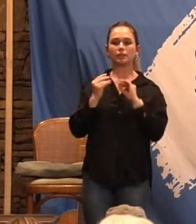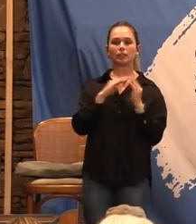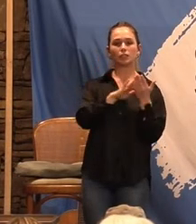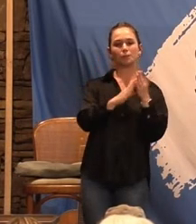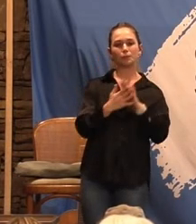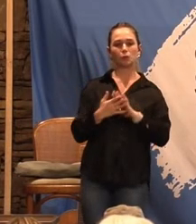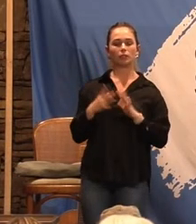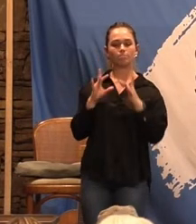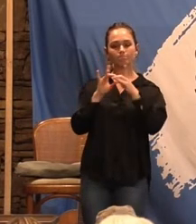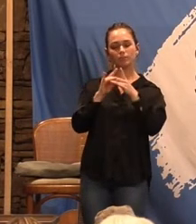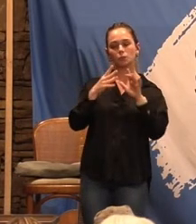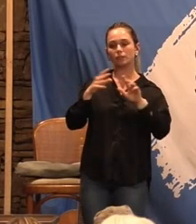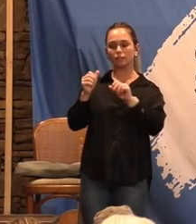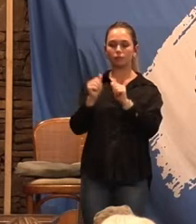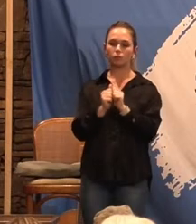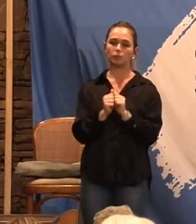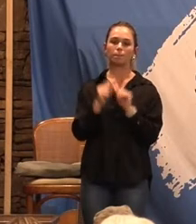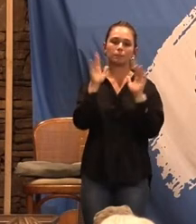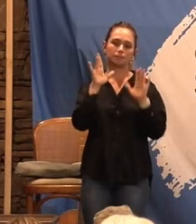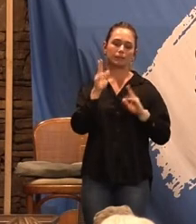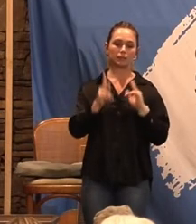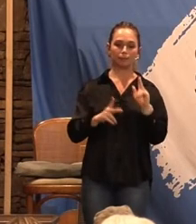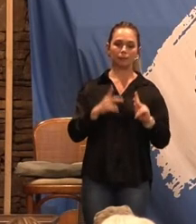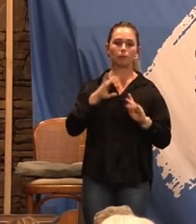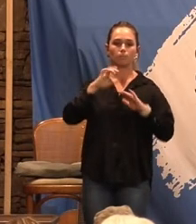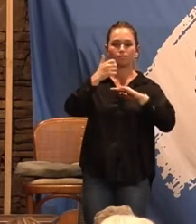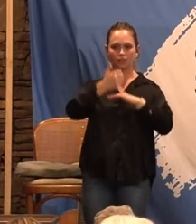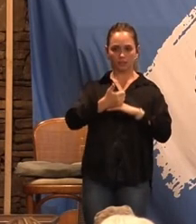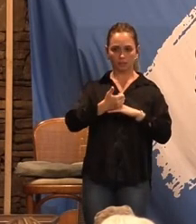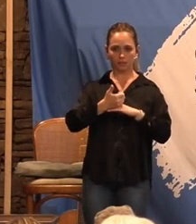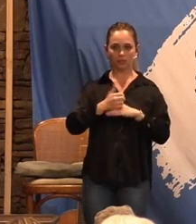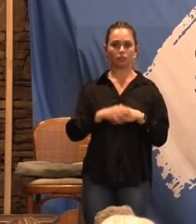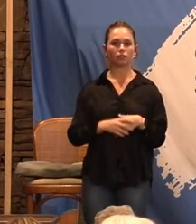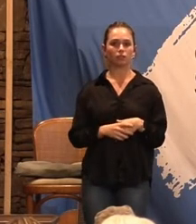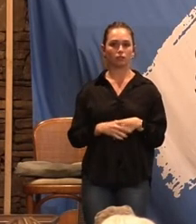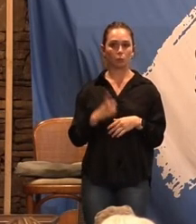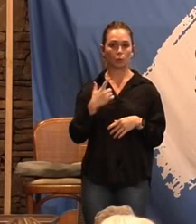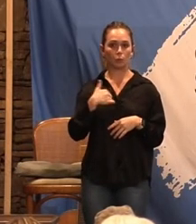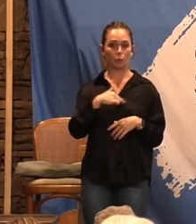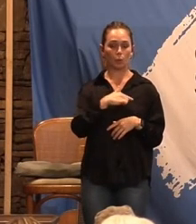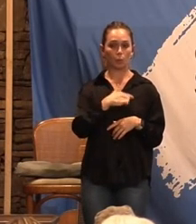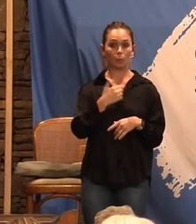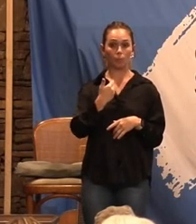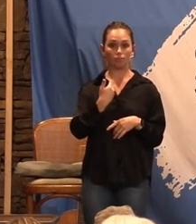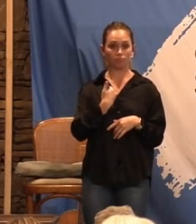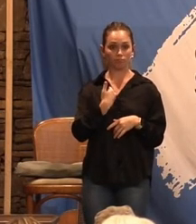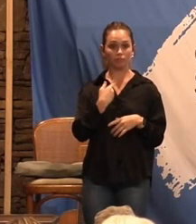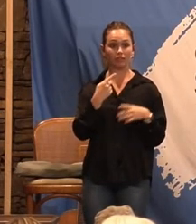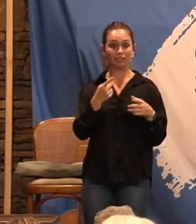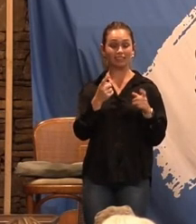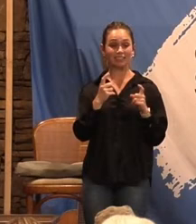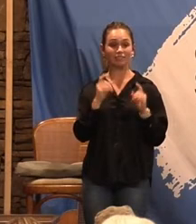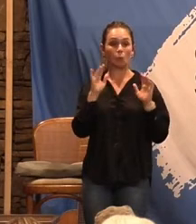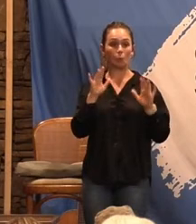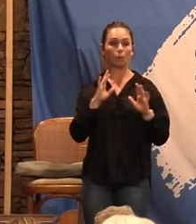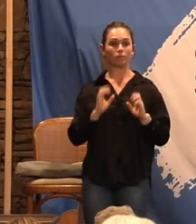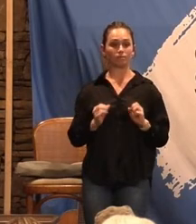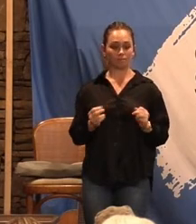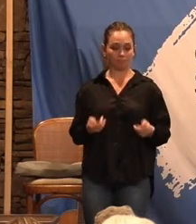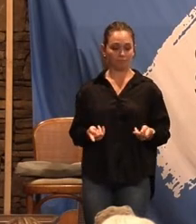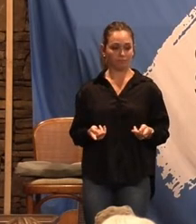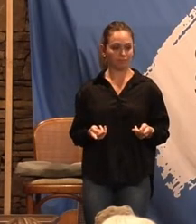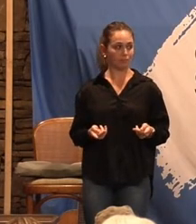we live with, but the amazing people that put it together. We have been given the wonderful